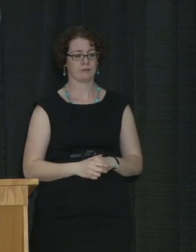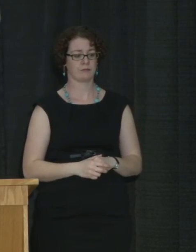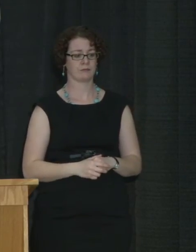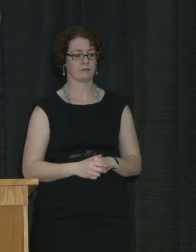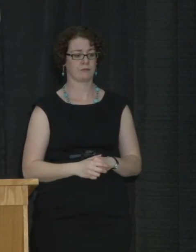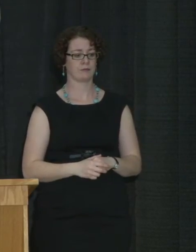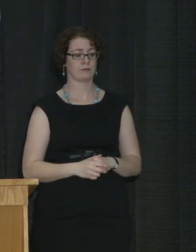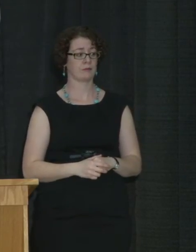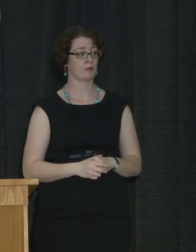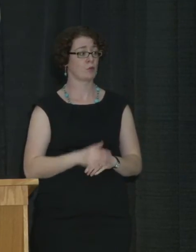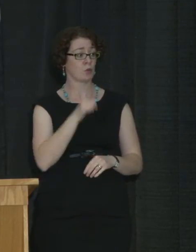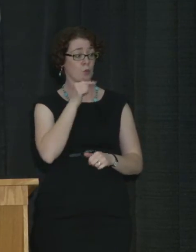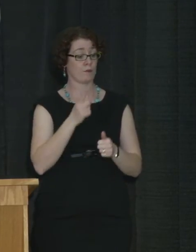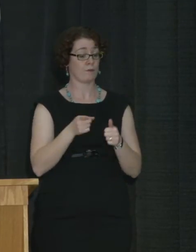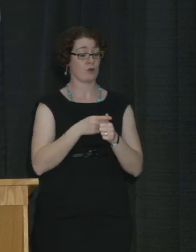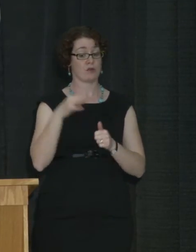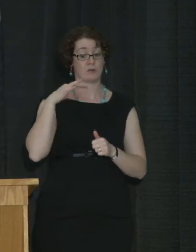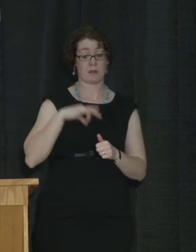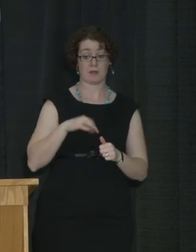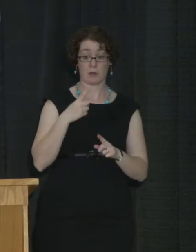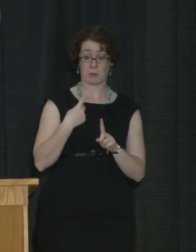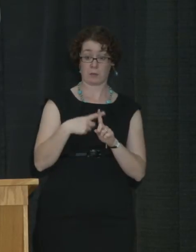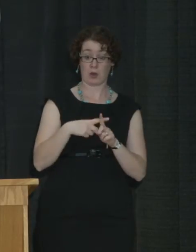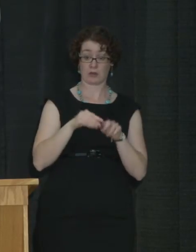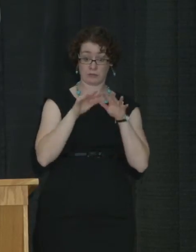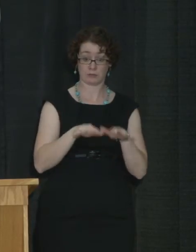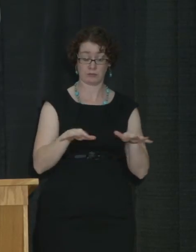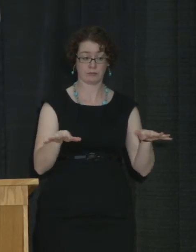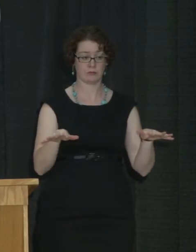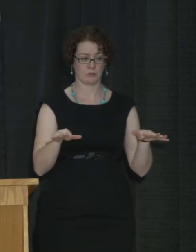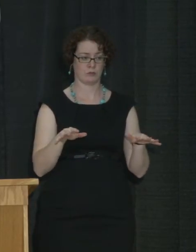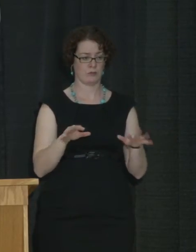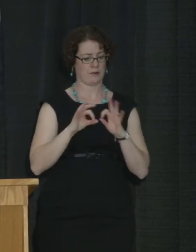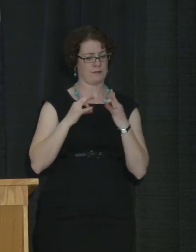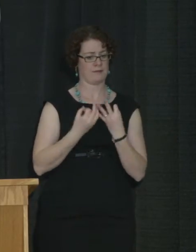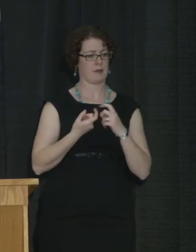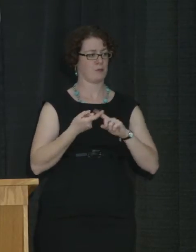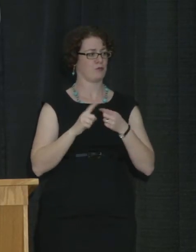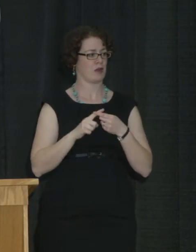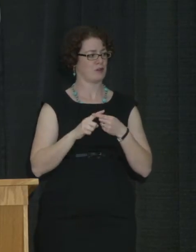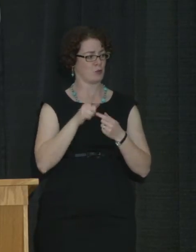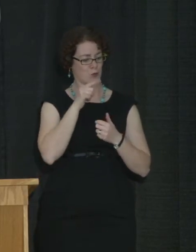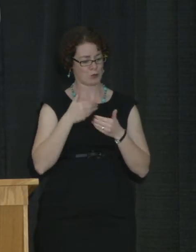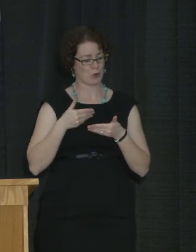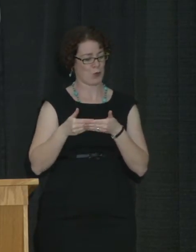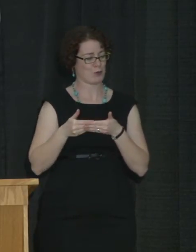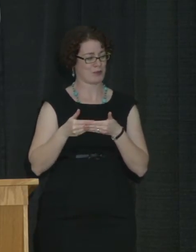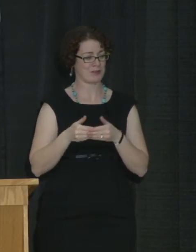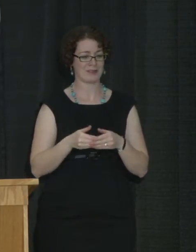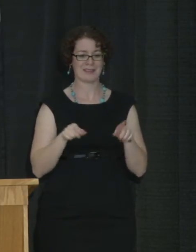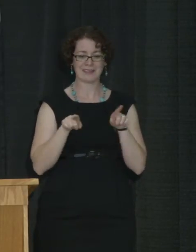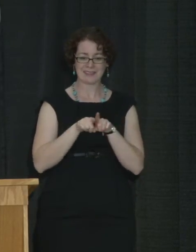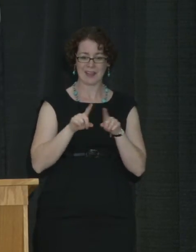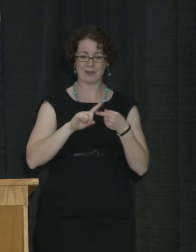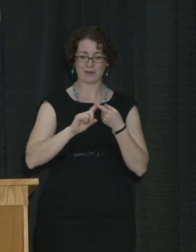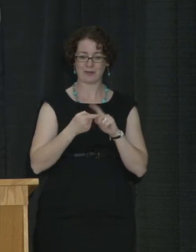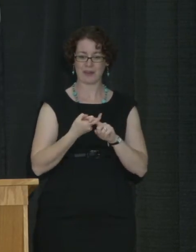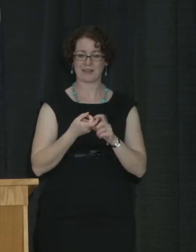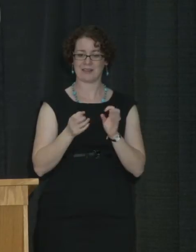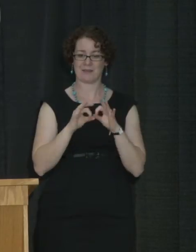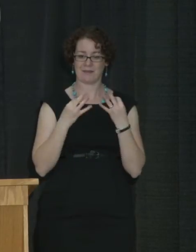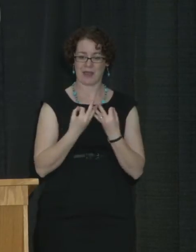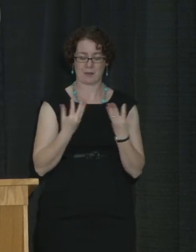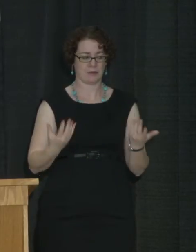Often, the first to benefit from this powerful force for positive change are those closest to us, the same friends and family who lent their